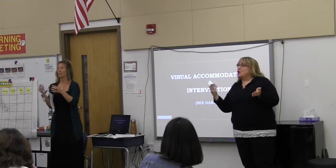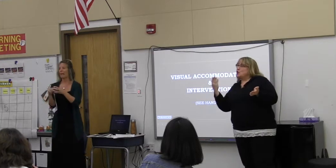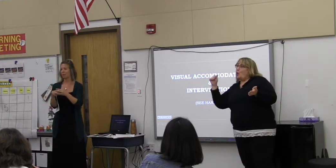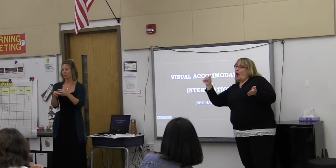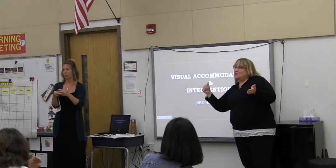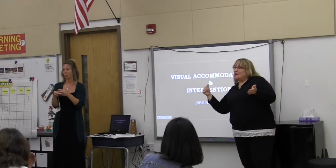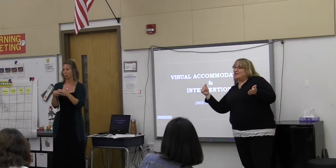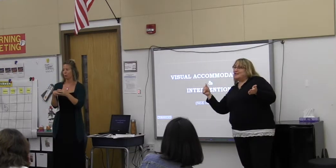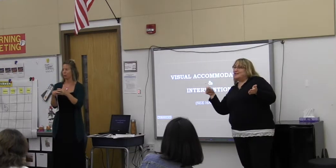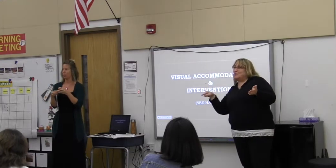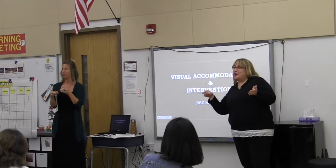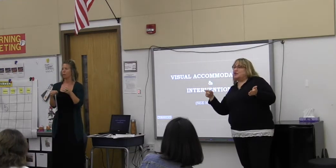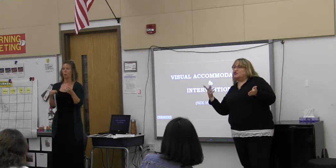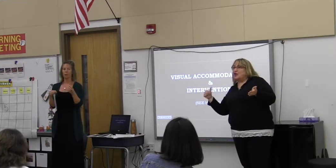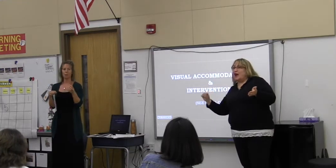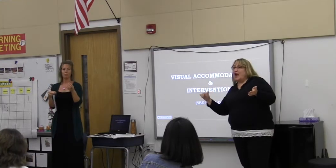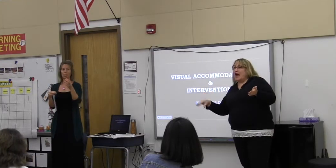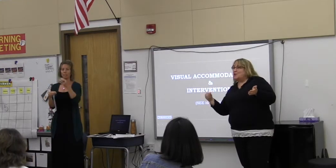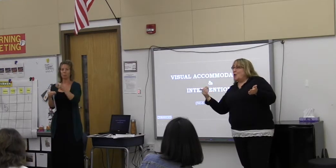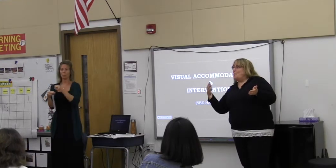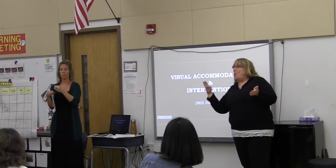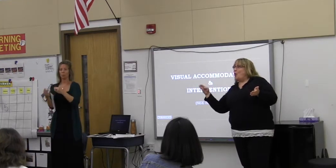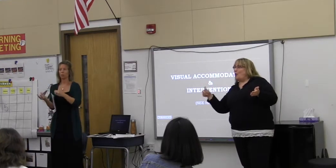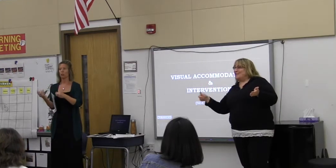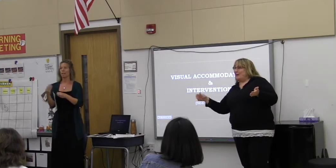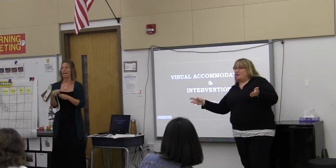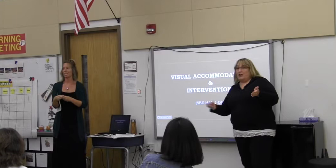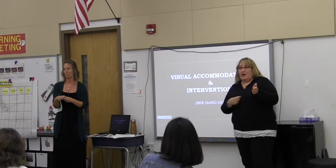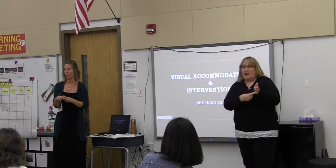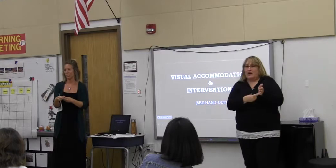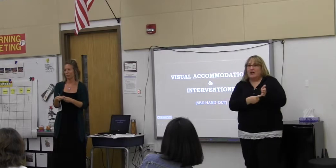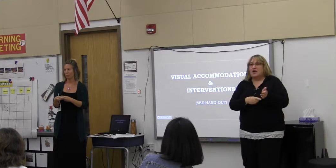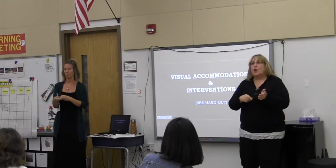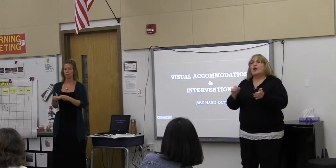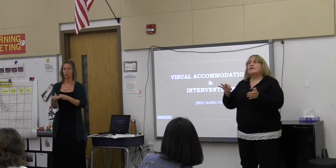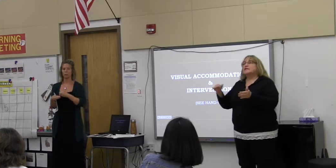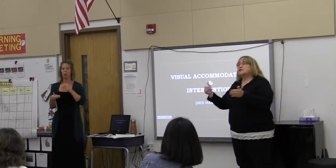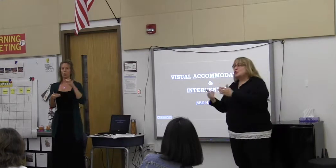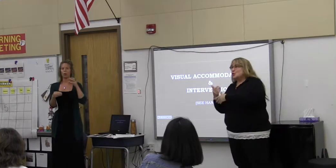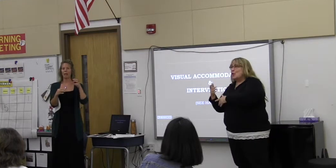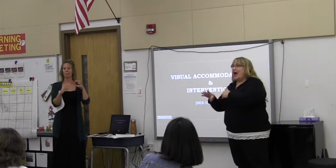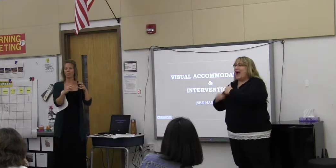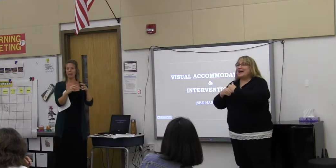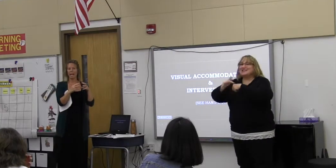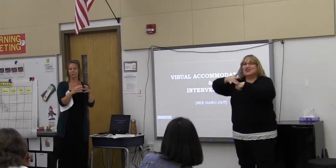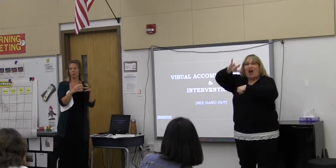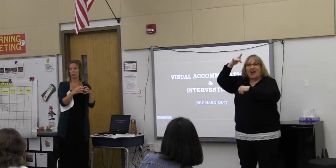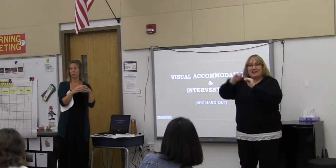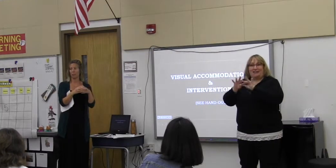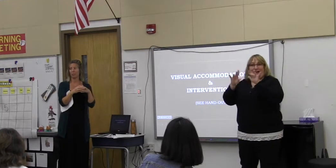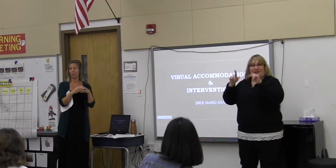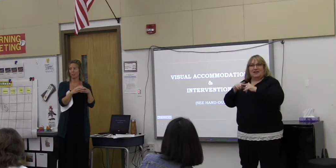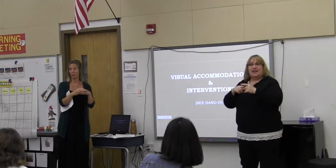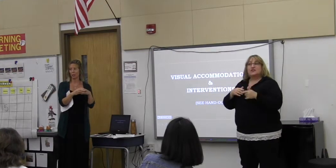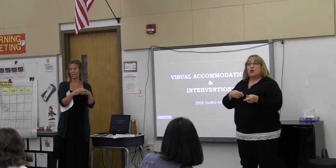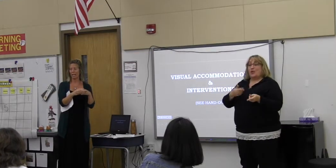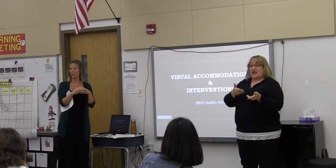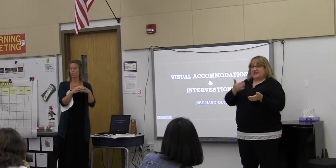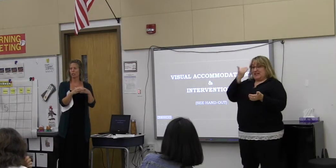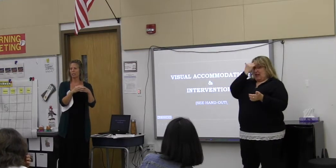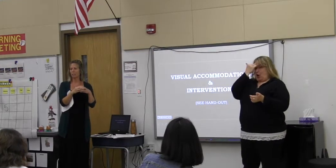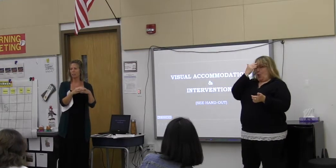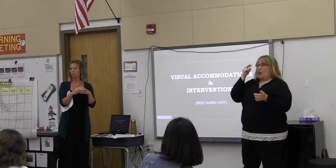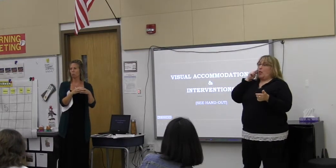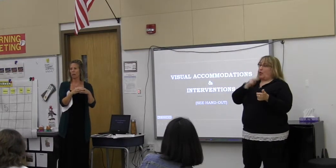okay, but try to add the color blue to it. Or if you're bringing in something new, try to add a shiny component to it. Whatever they have of those things that they do look